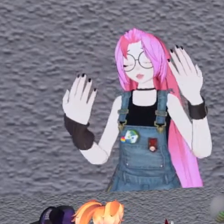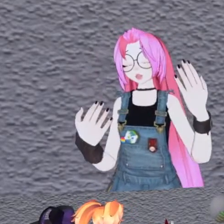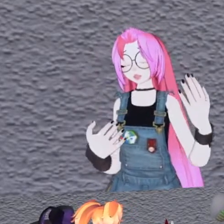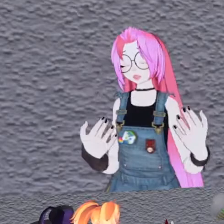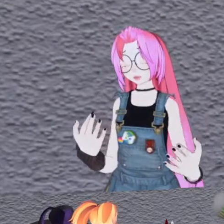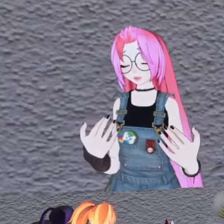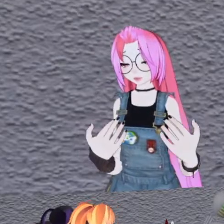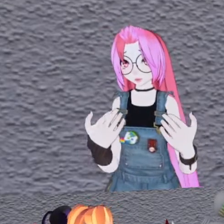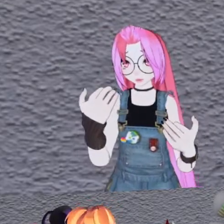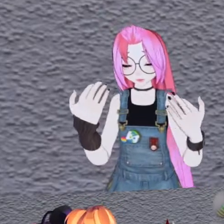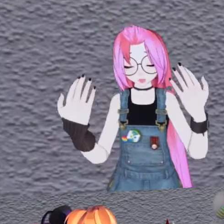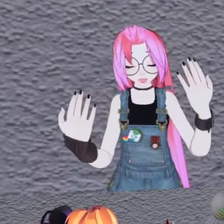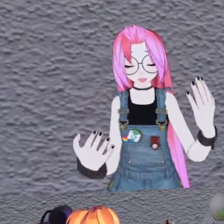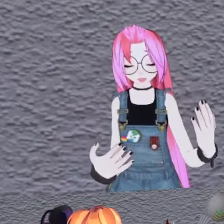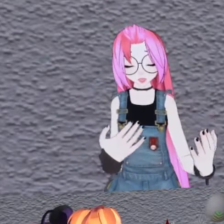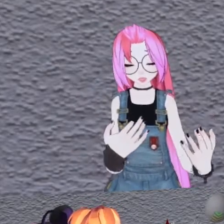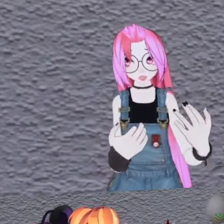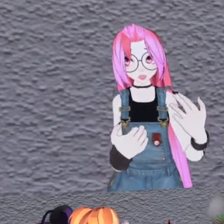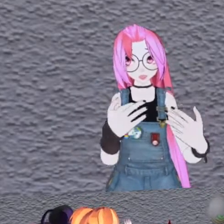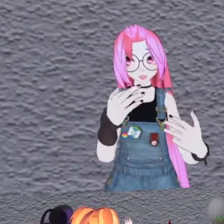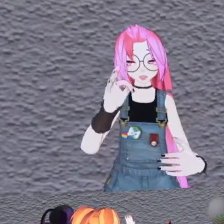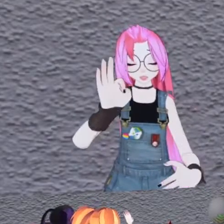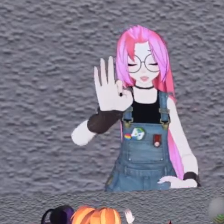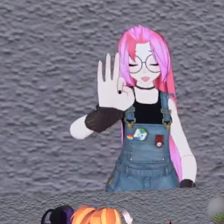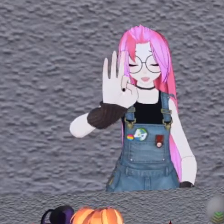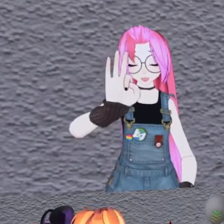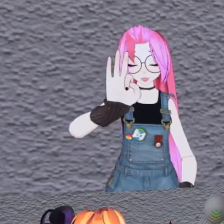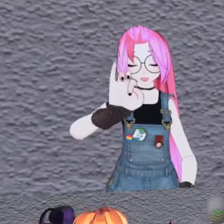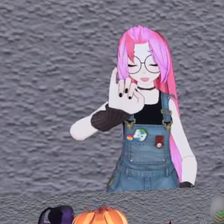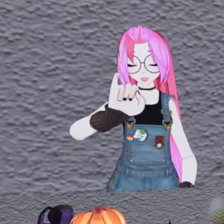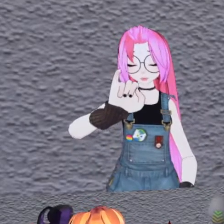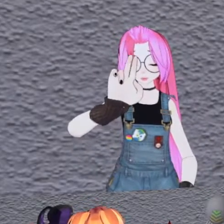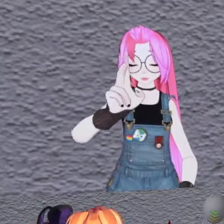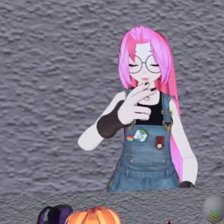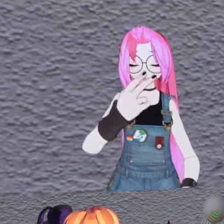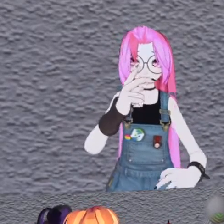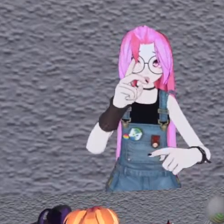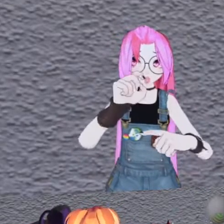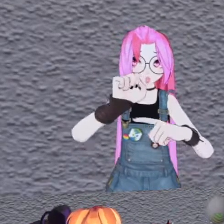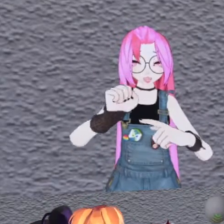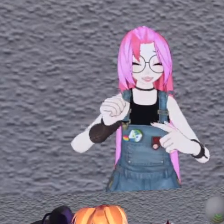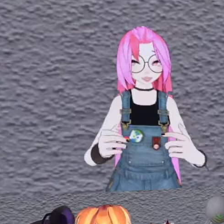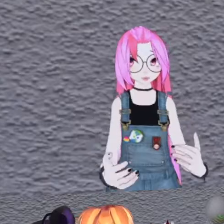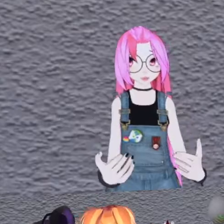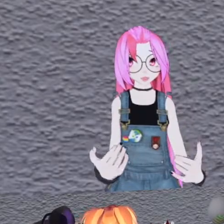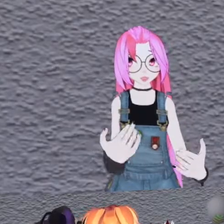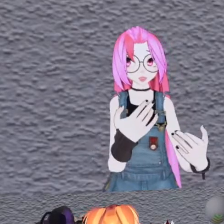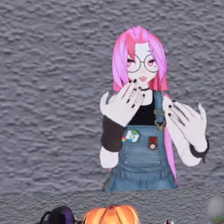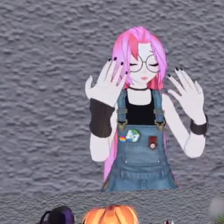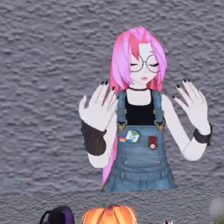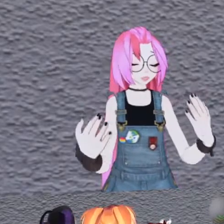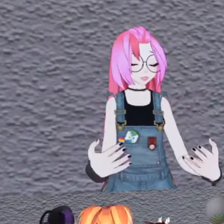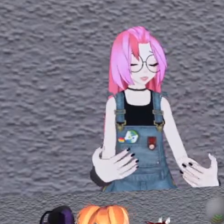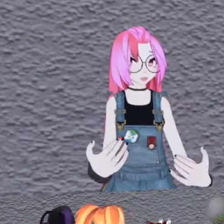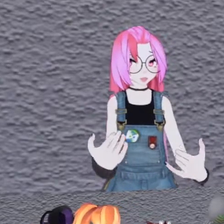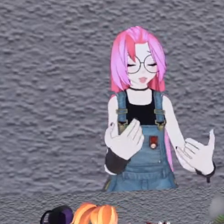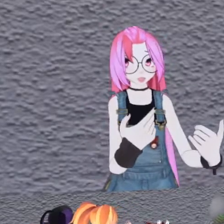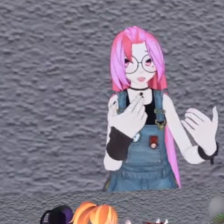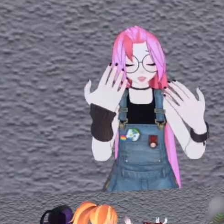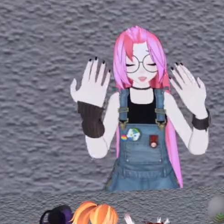reports. It's kind of like the flames rising. So this is fire, flames are rising. If